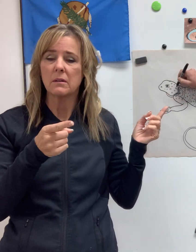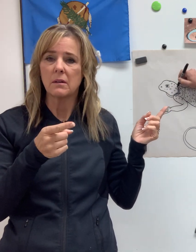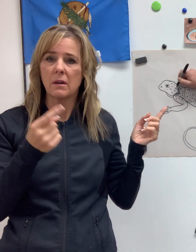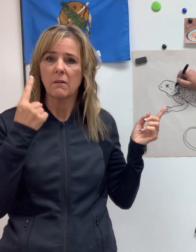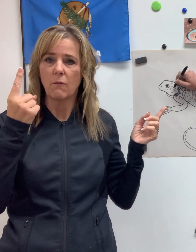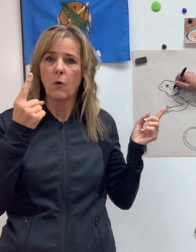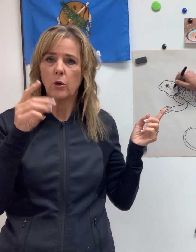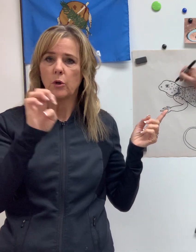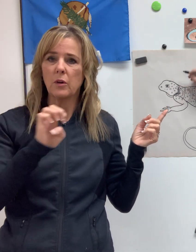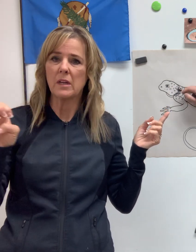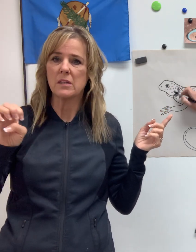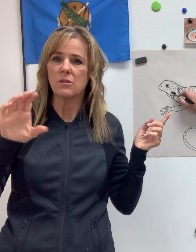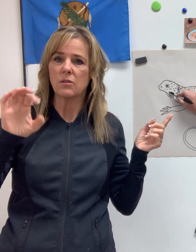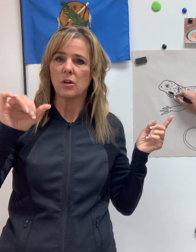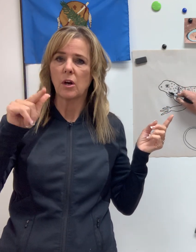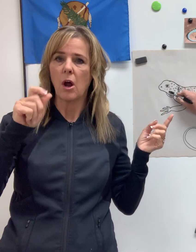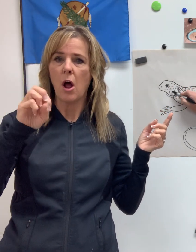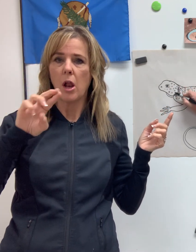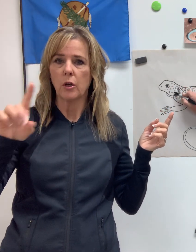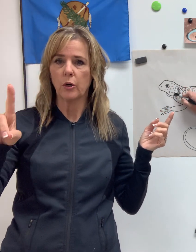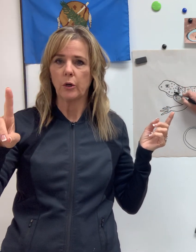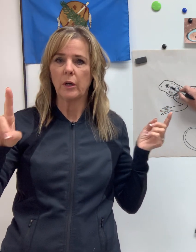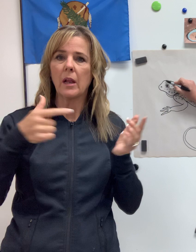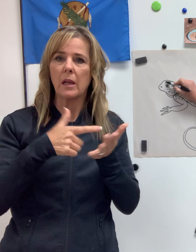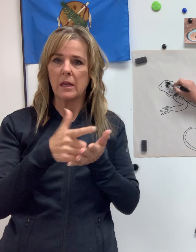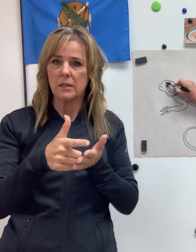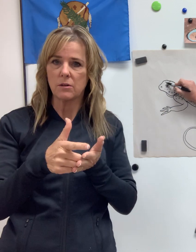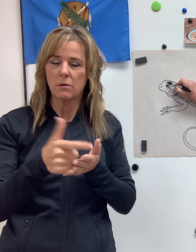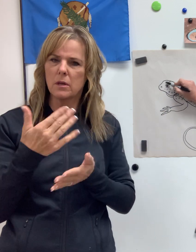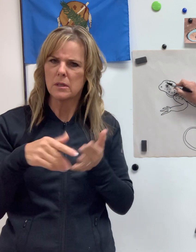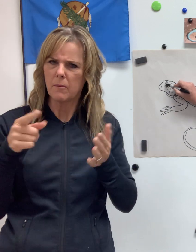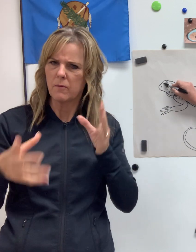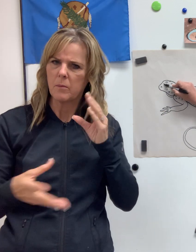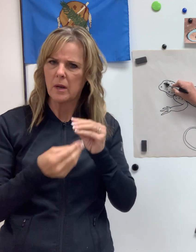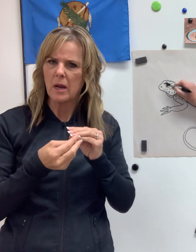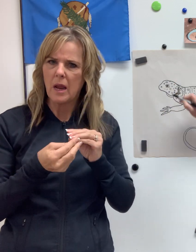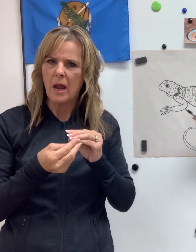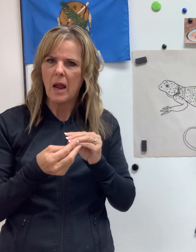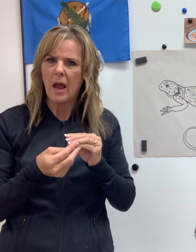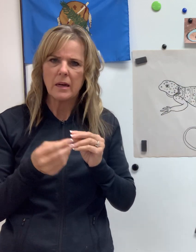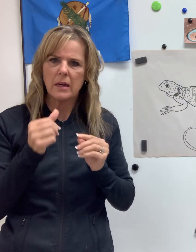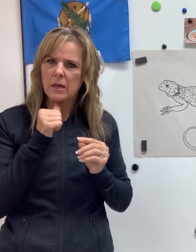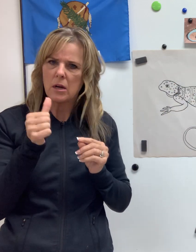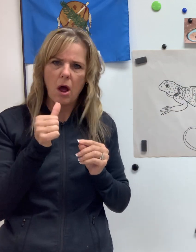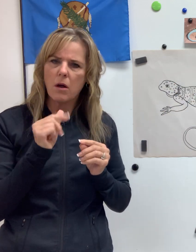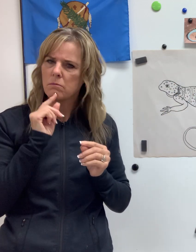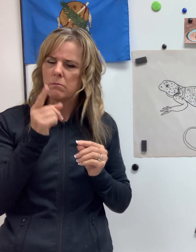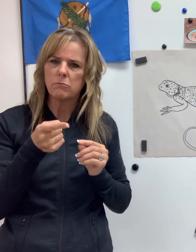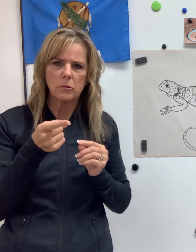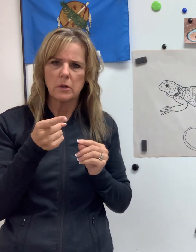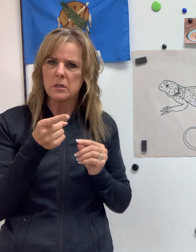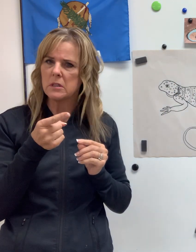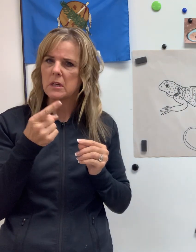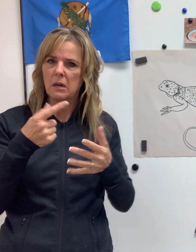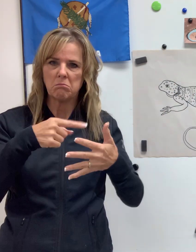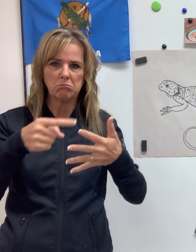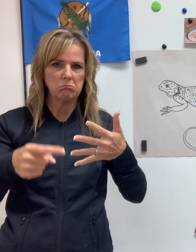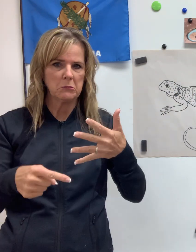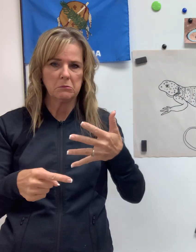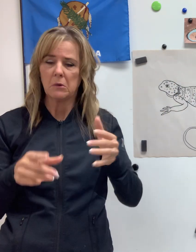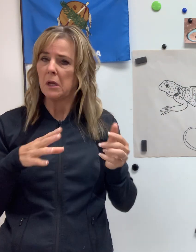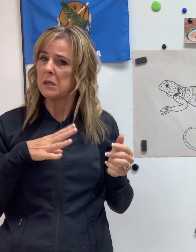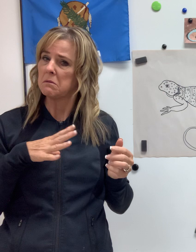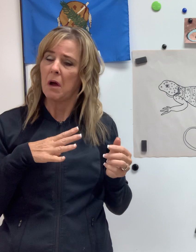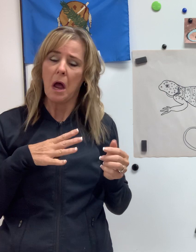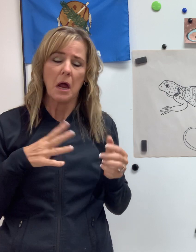your Eastern collared lizard. Now, some of you have been adding non-realistic details, and you know that's fine by me.